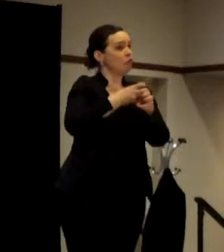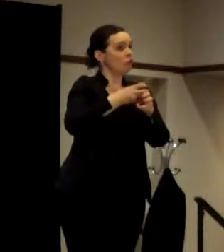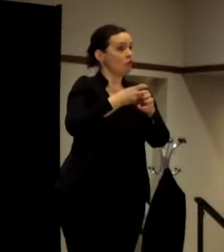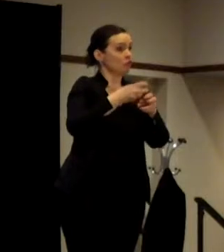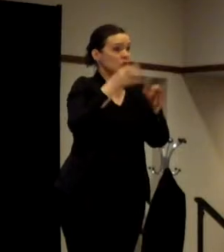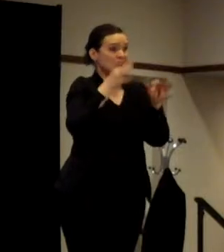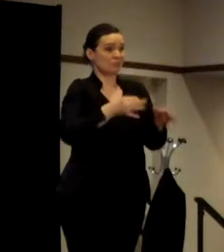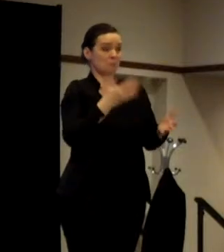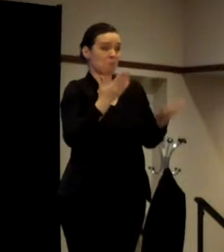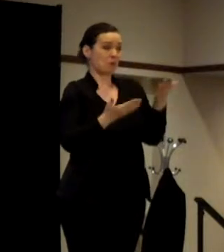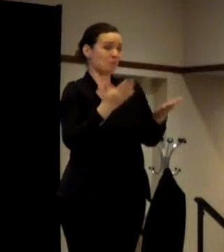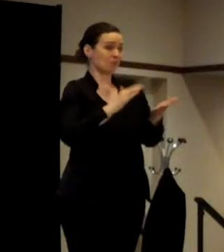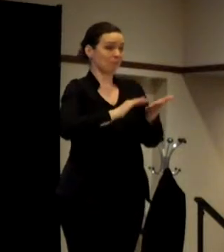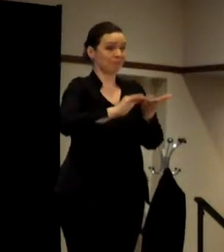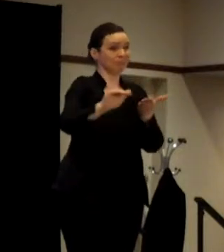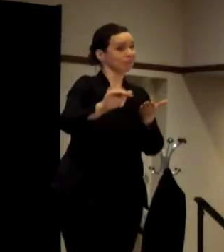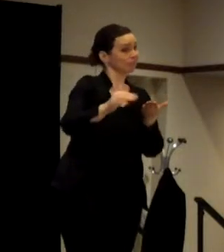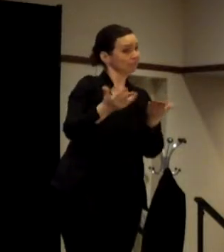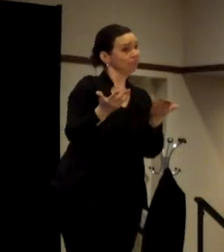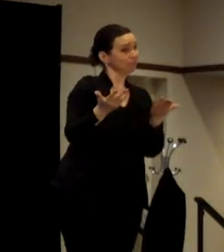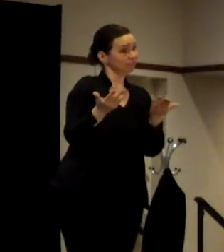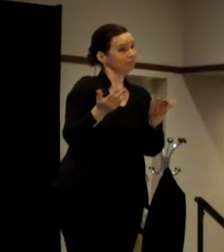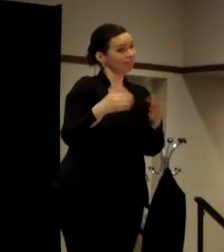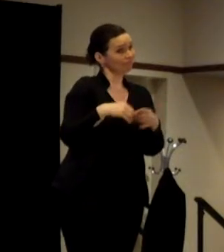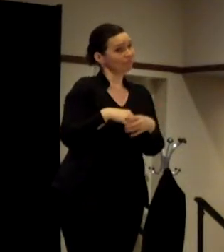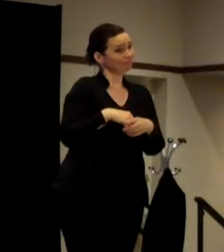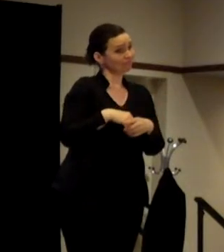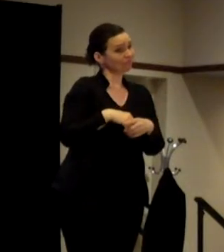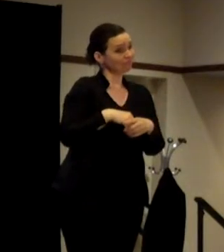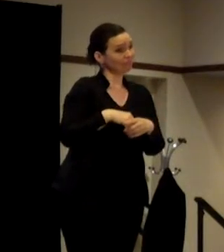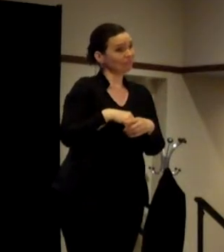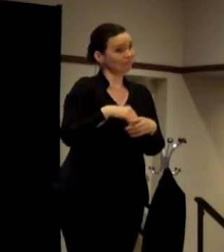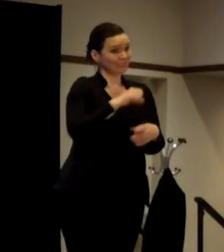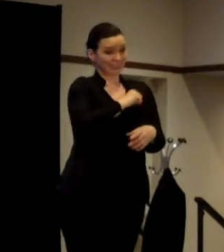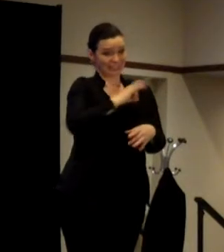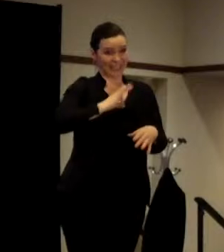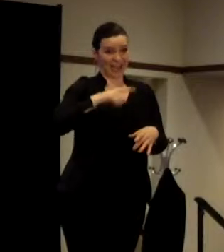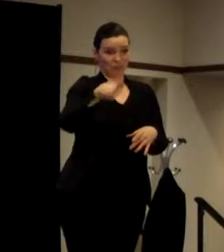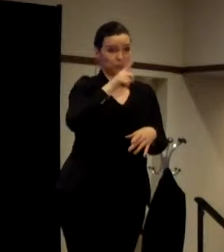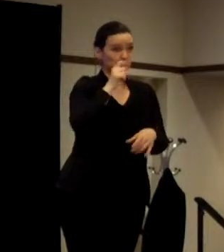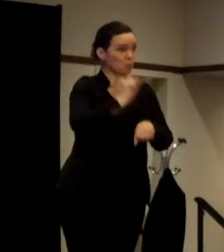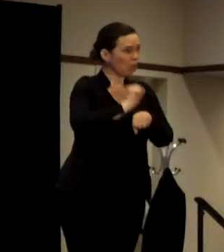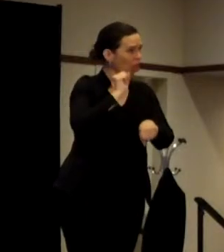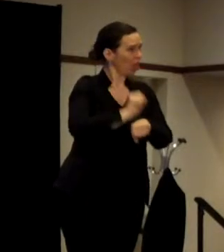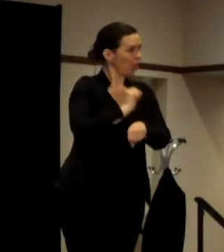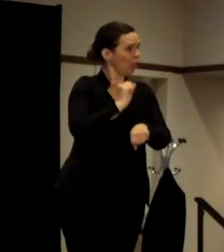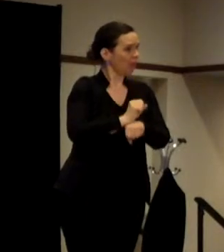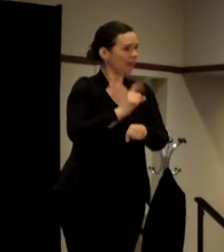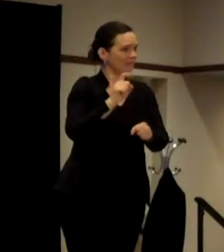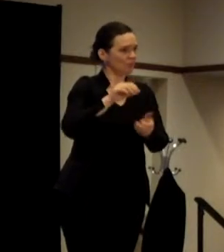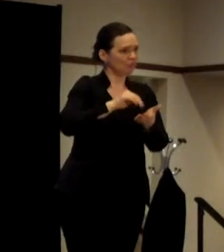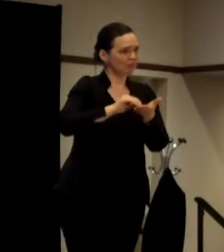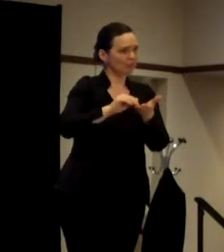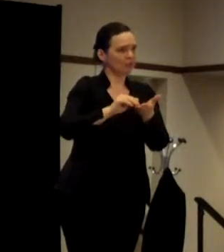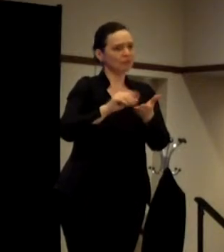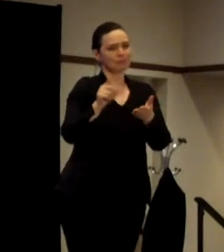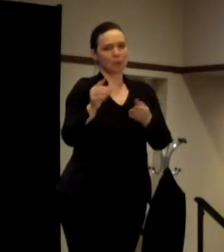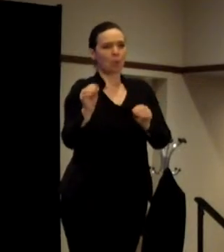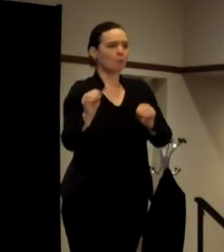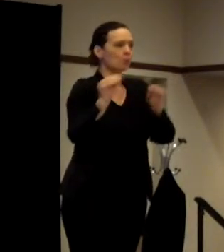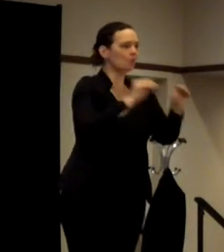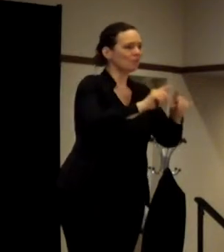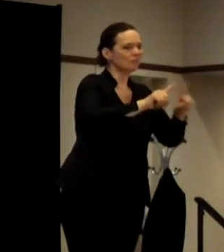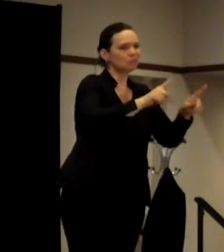wave. So all that personnel went there in addition to well over $7